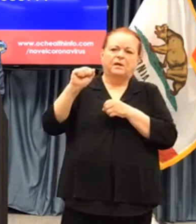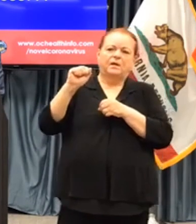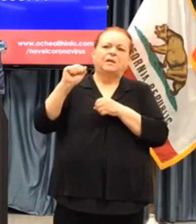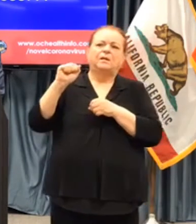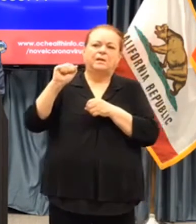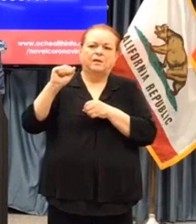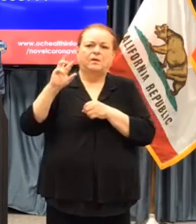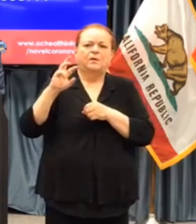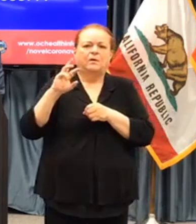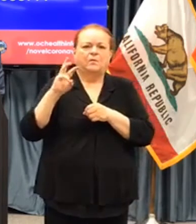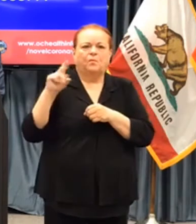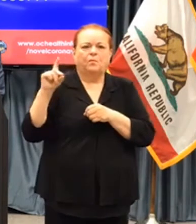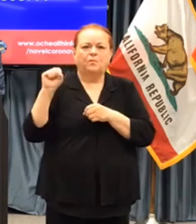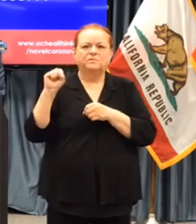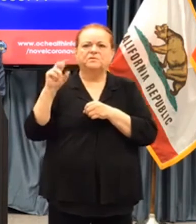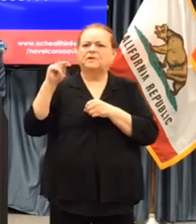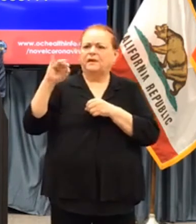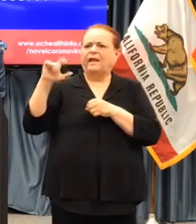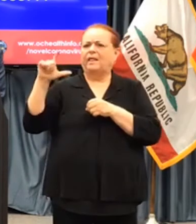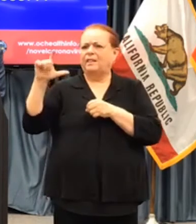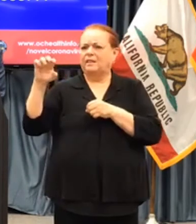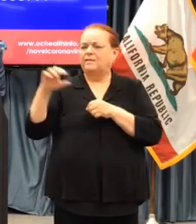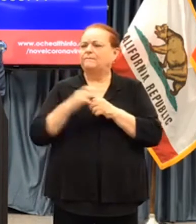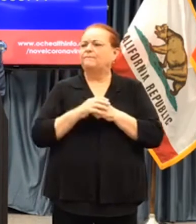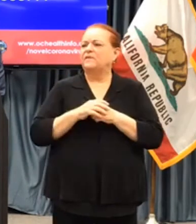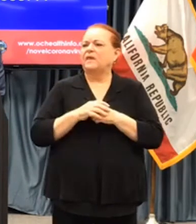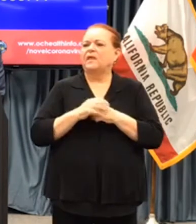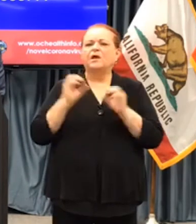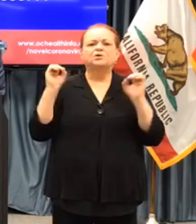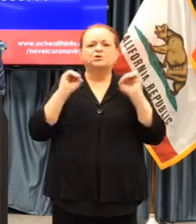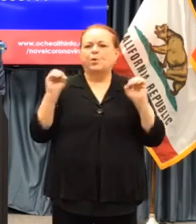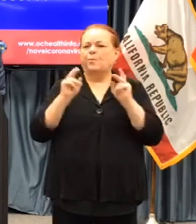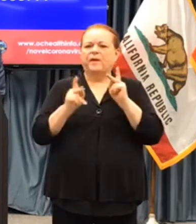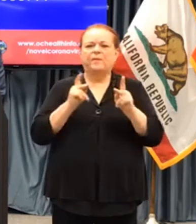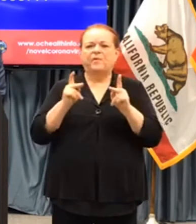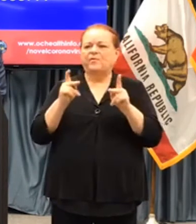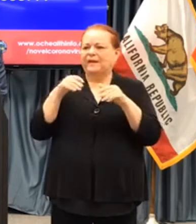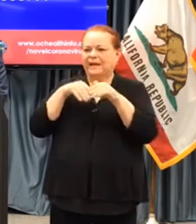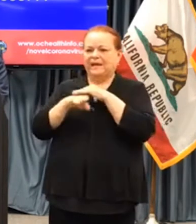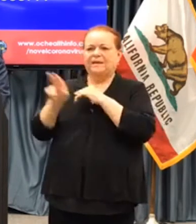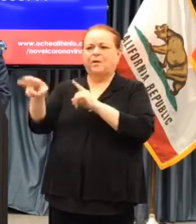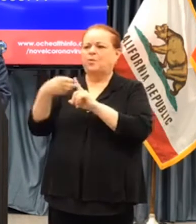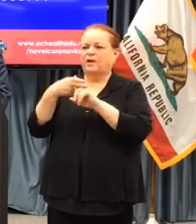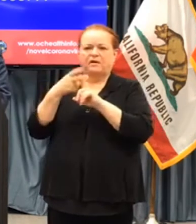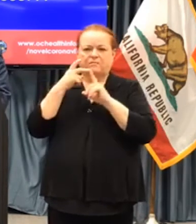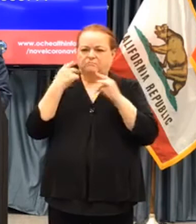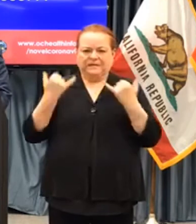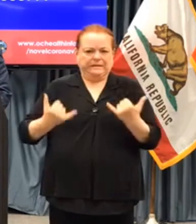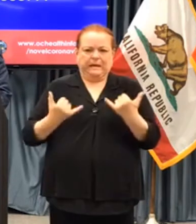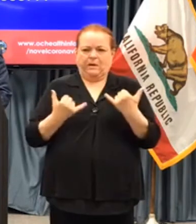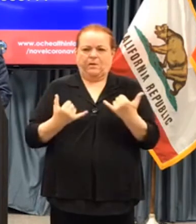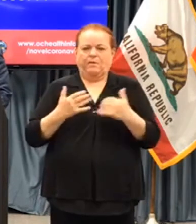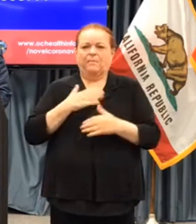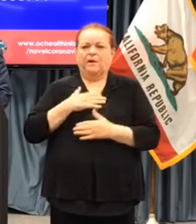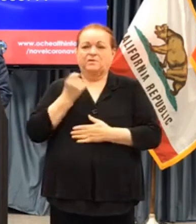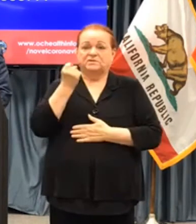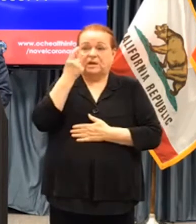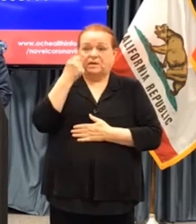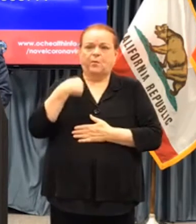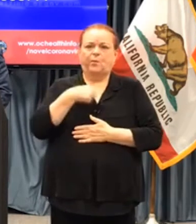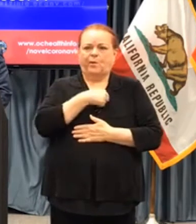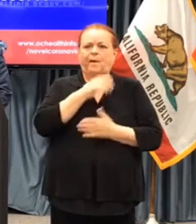that are in there at this moment. Is that correct? Yes, there are no individuals that are there at the moment. My understanding was we were planning